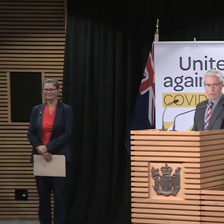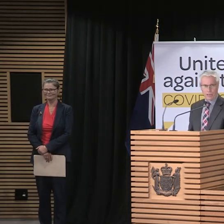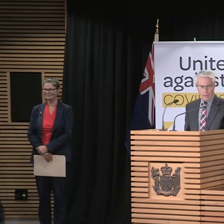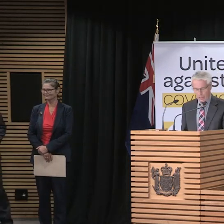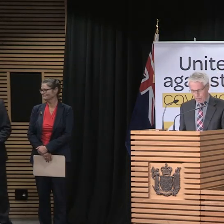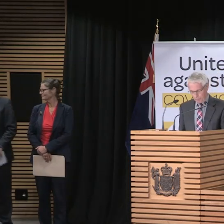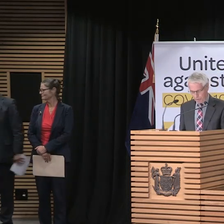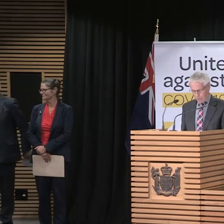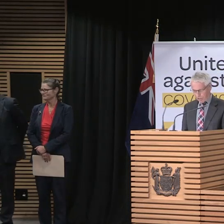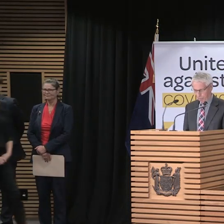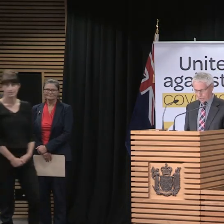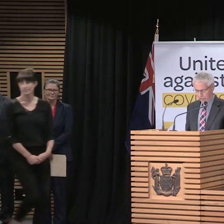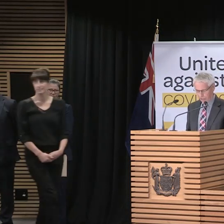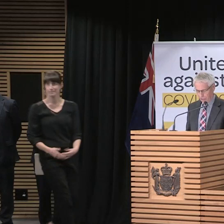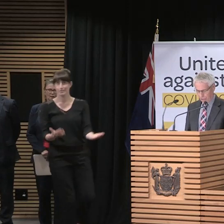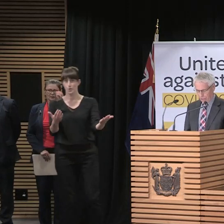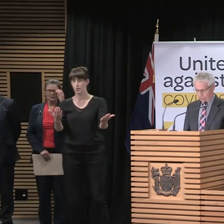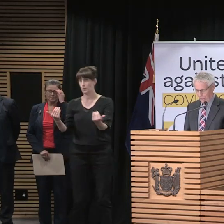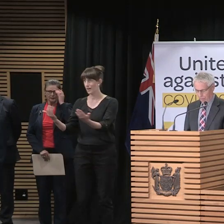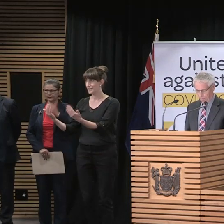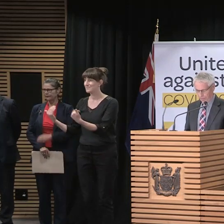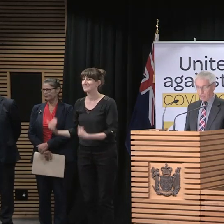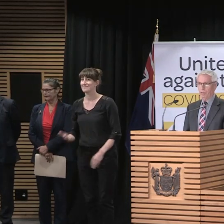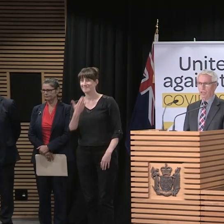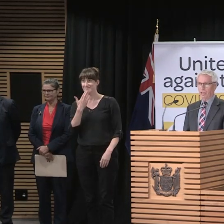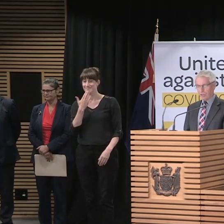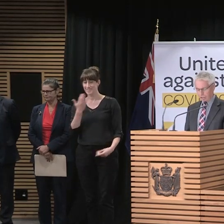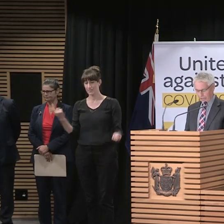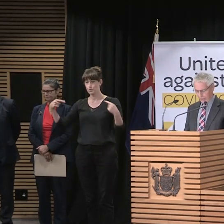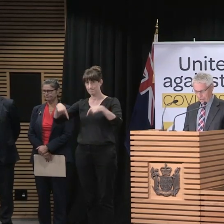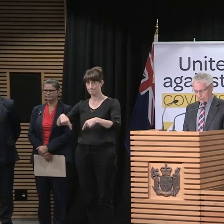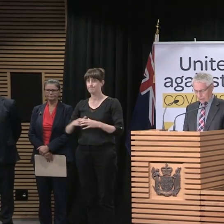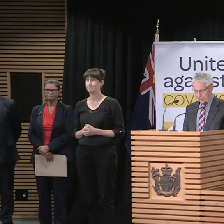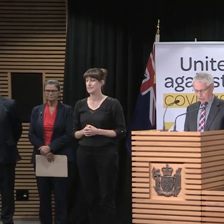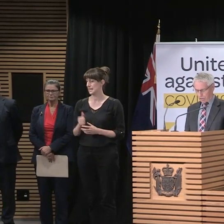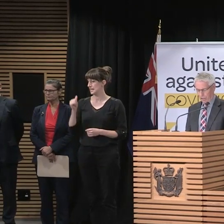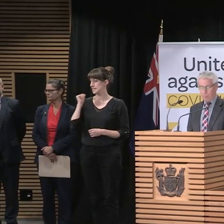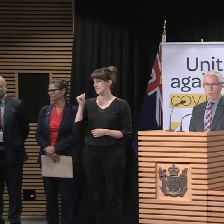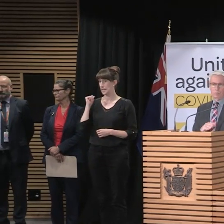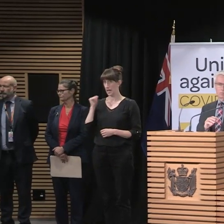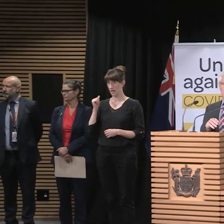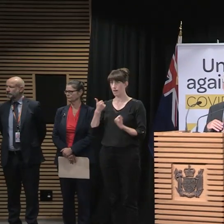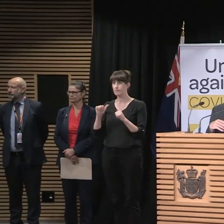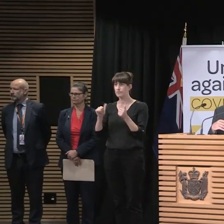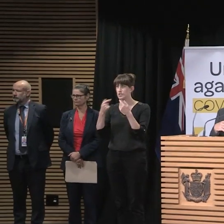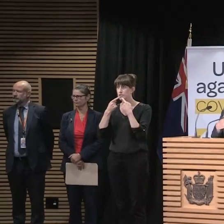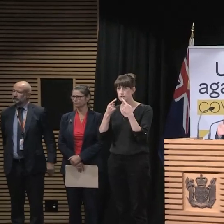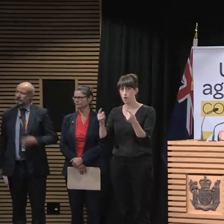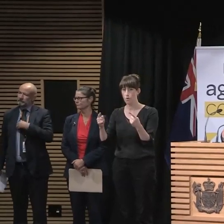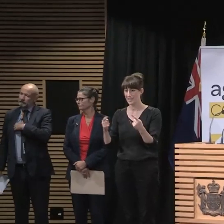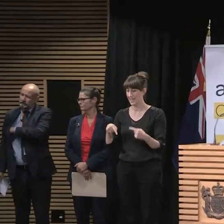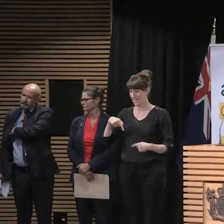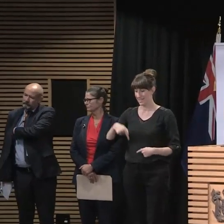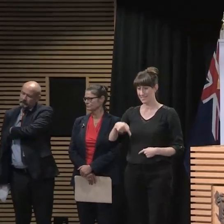Welcome everybody. Thank you for being here. As I mentioned yesterday, this stand-up will normally